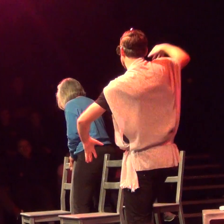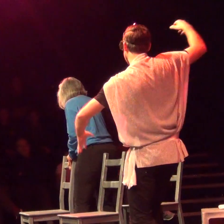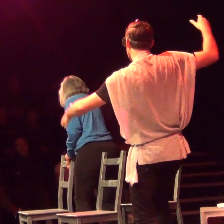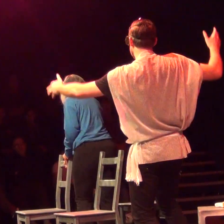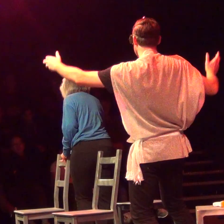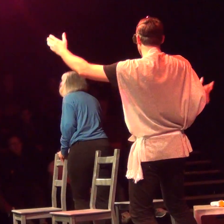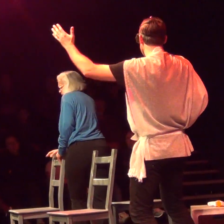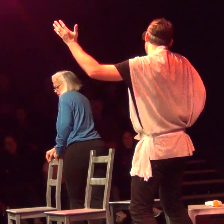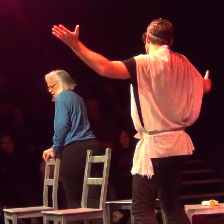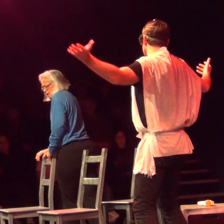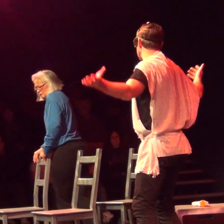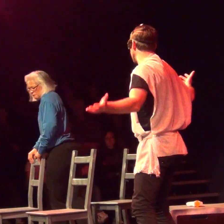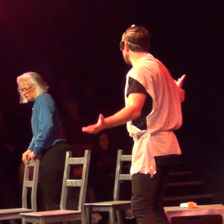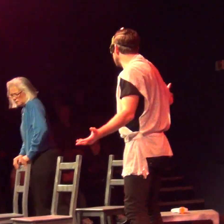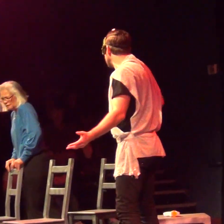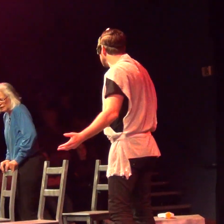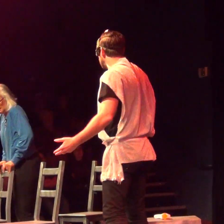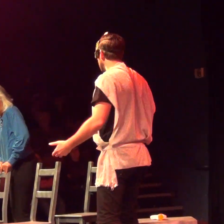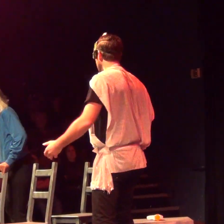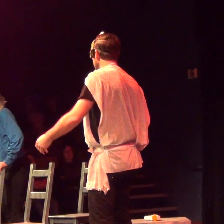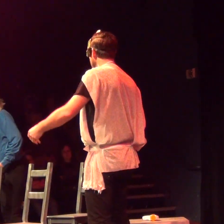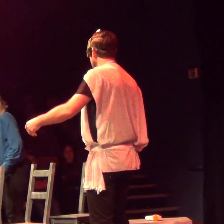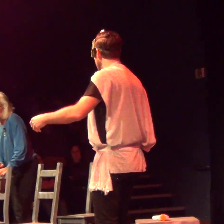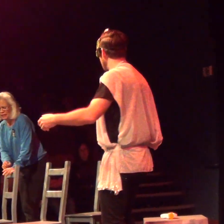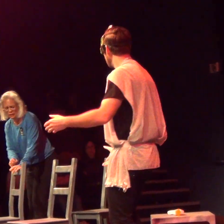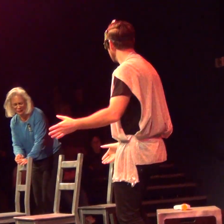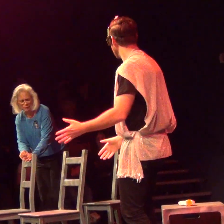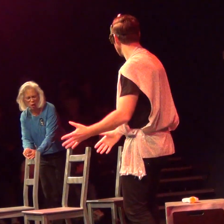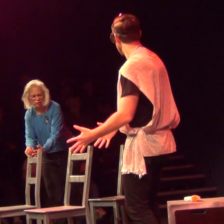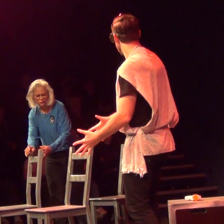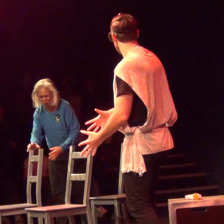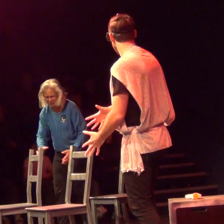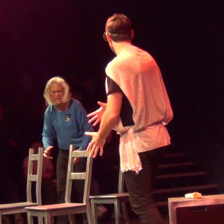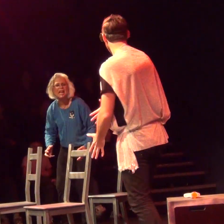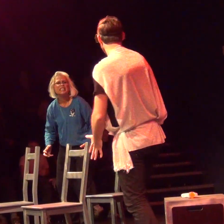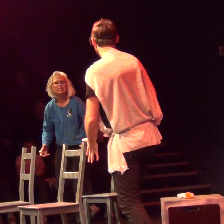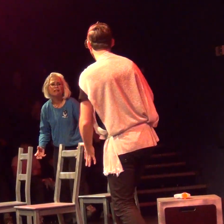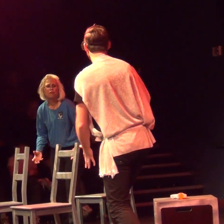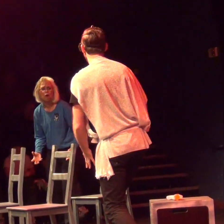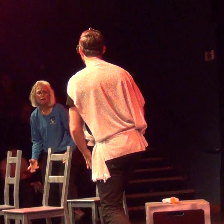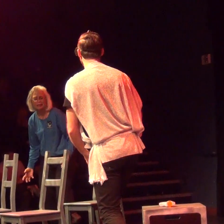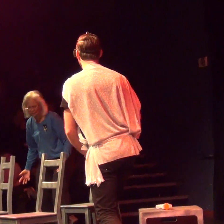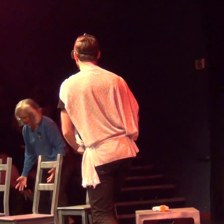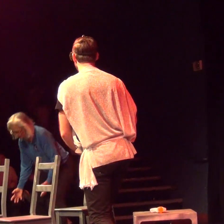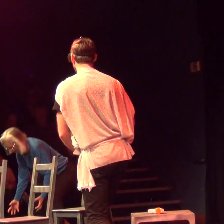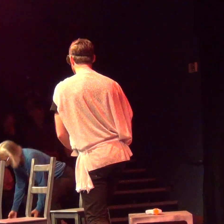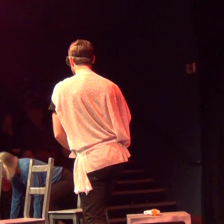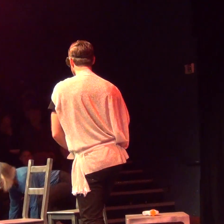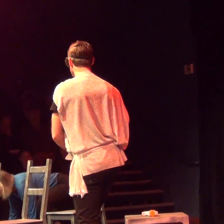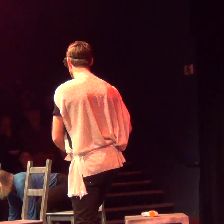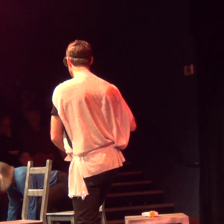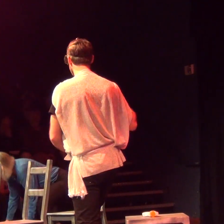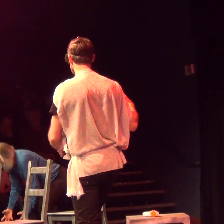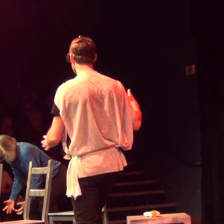Here, I would stop doing evil things. I need to pick up this big ball of yours, and I need to throw it.